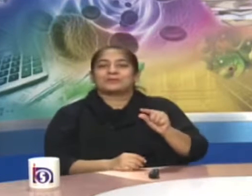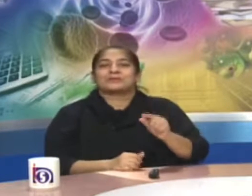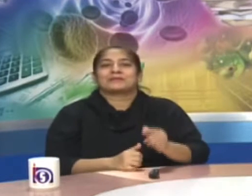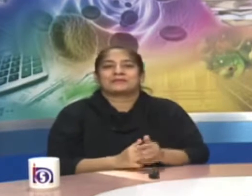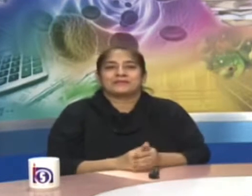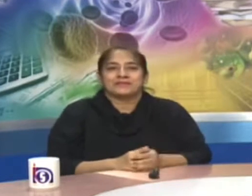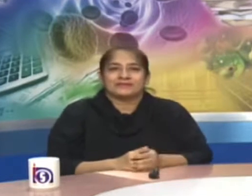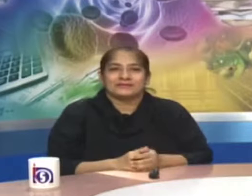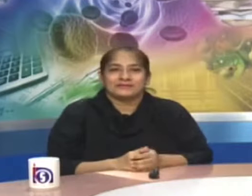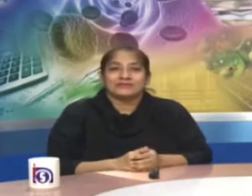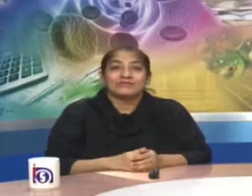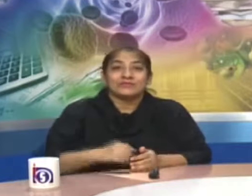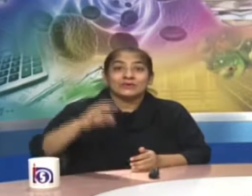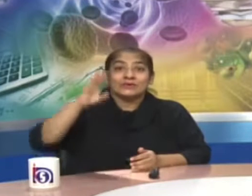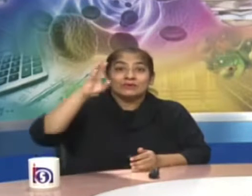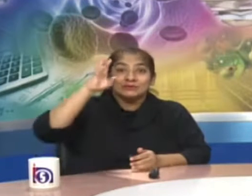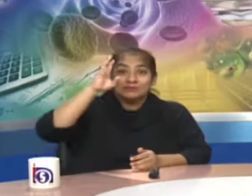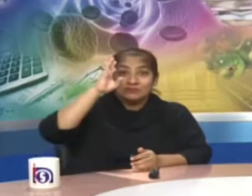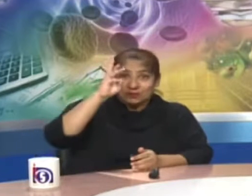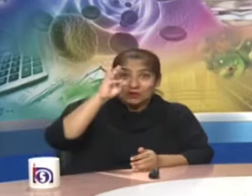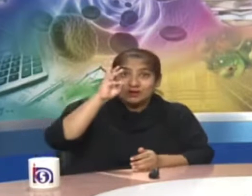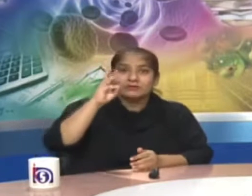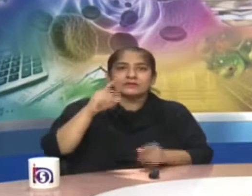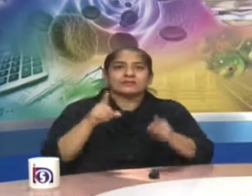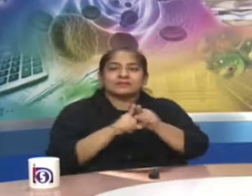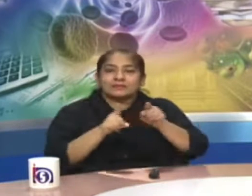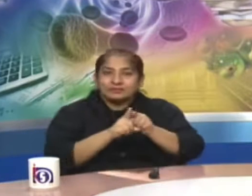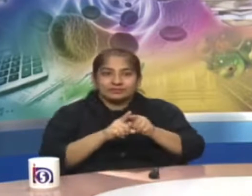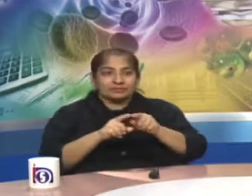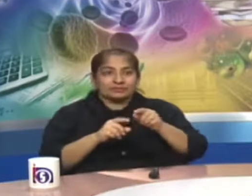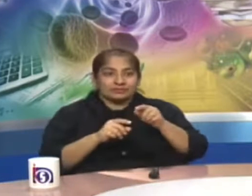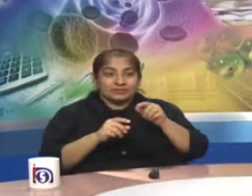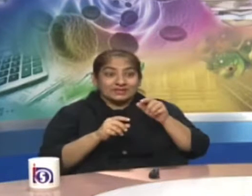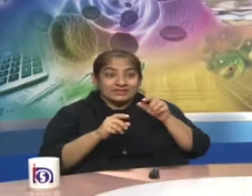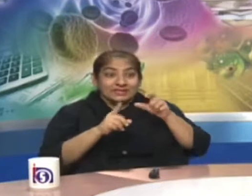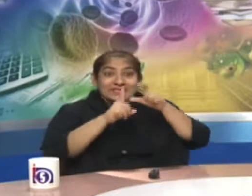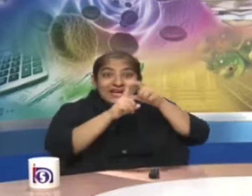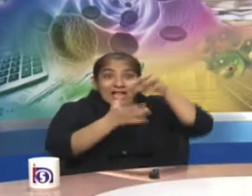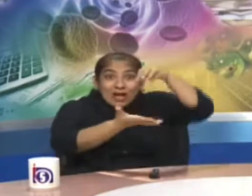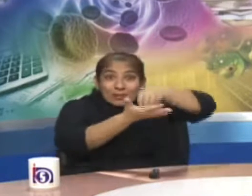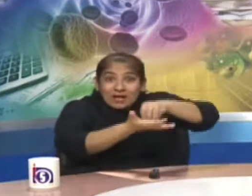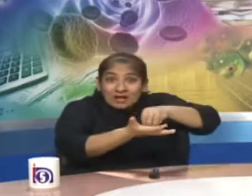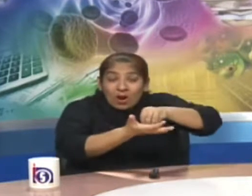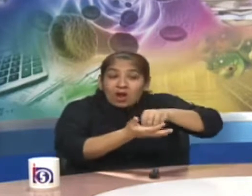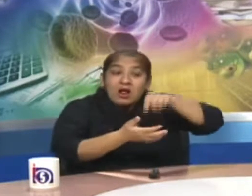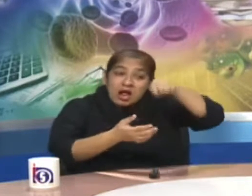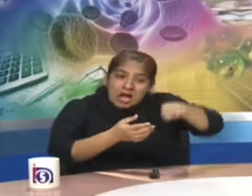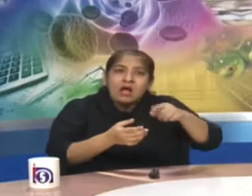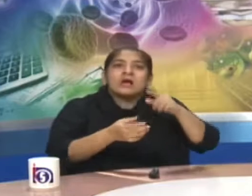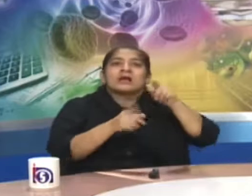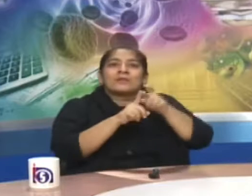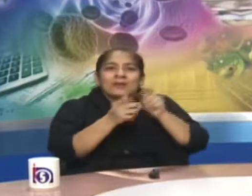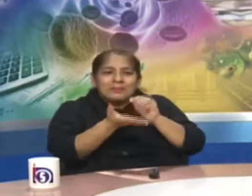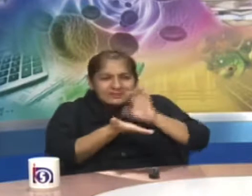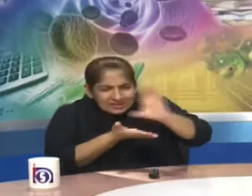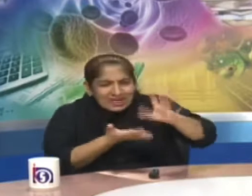it saves the paperwork, there is no paperwork. Another benefit is it is low cost. And the